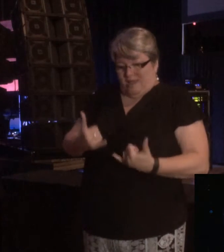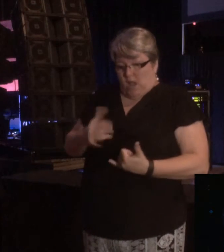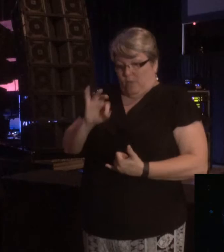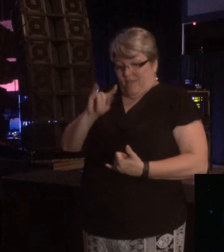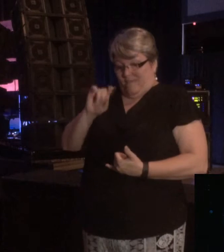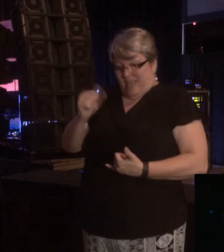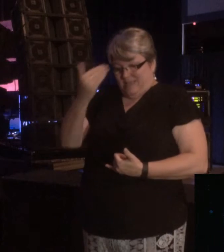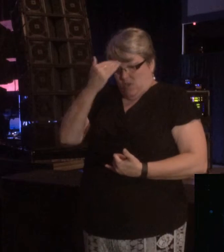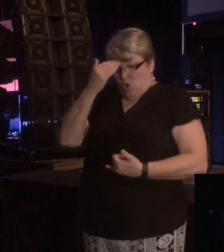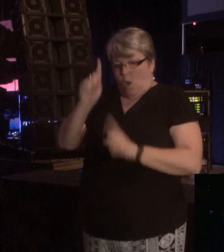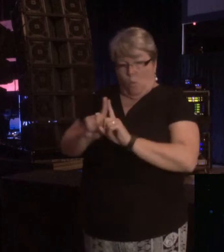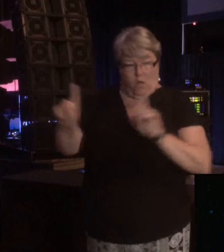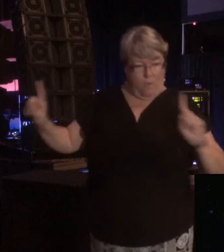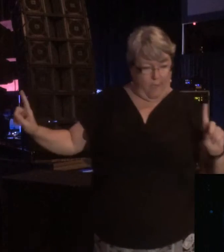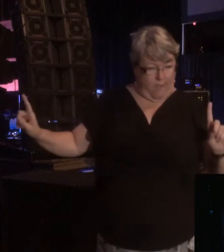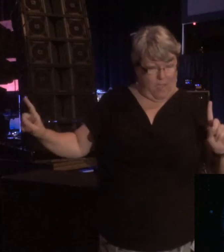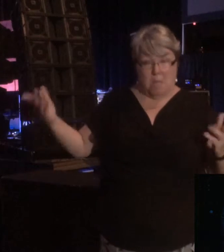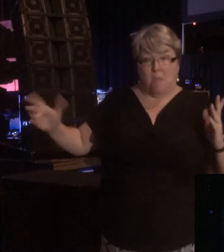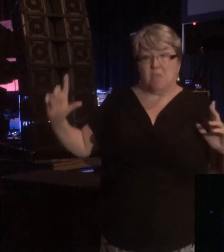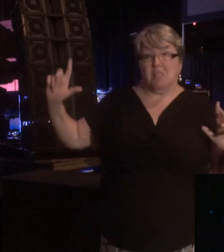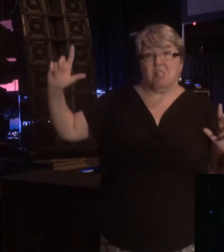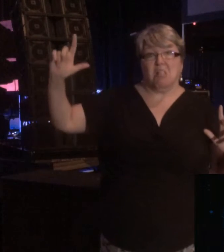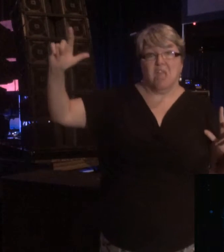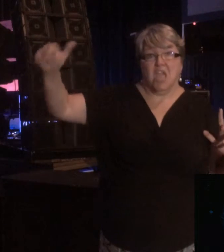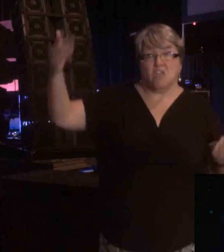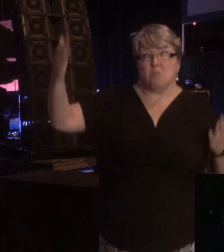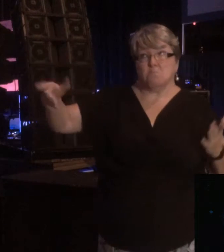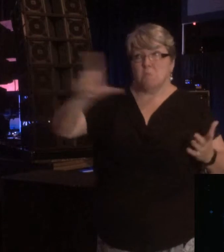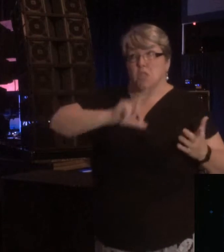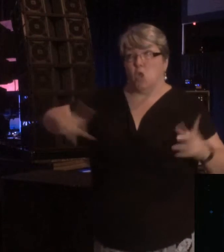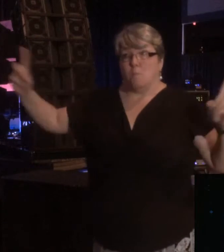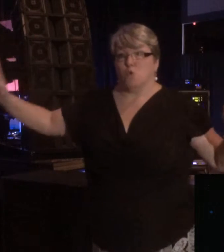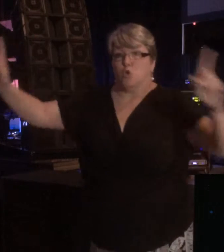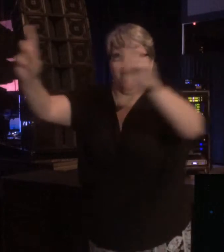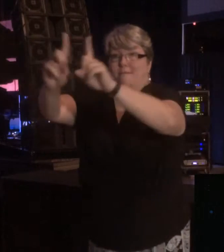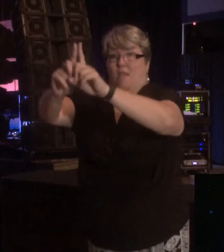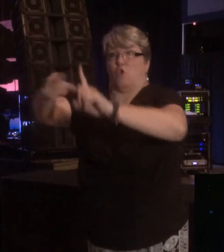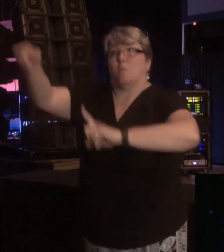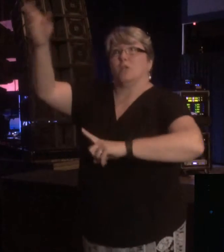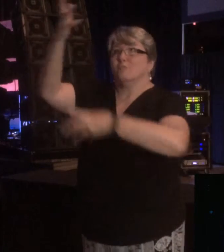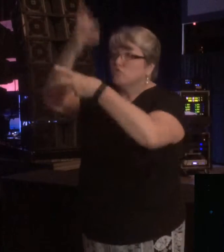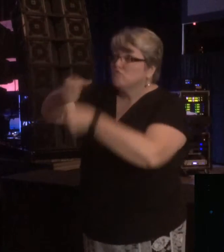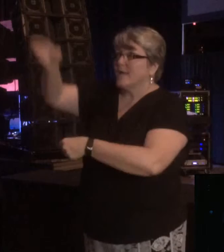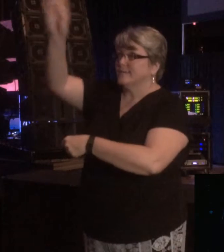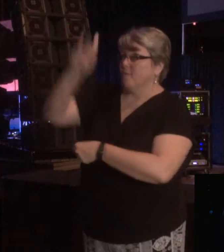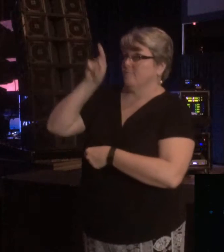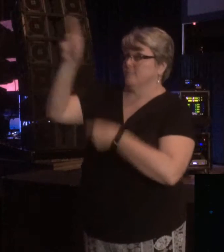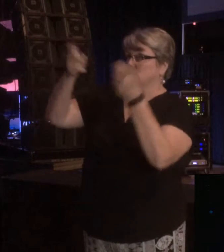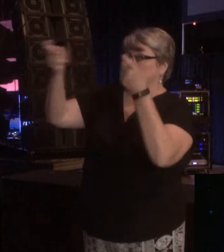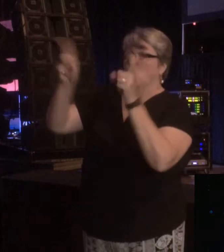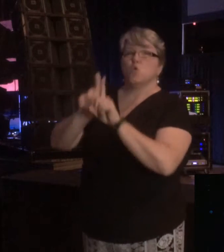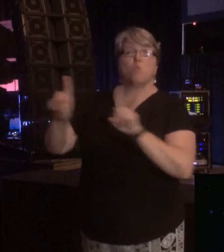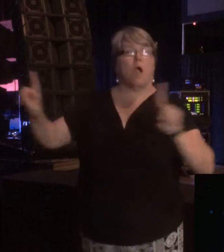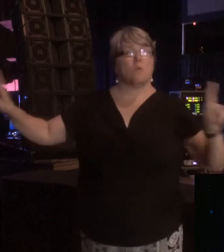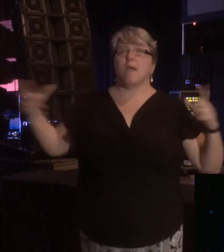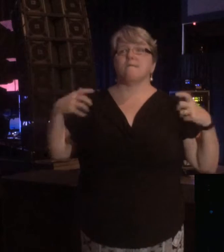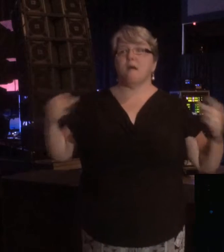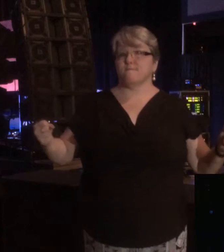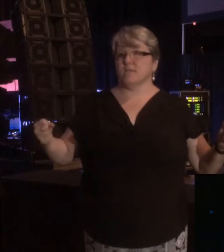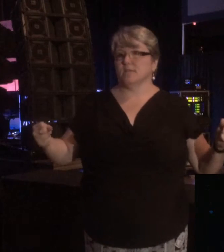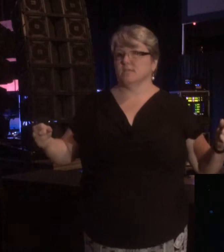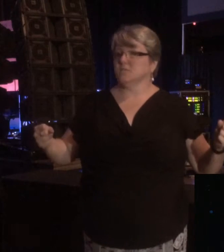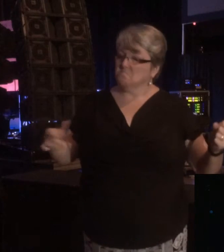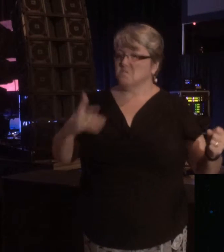all communication. We don't talk, we don't text, nothing. And we really did. For 2 years, we did